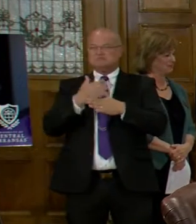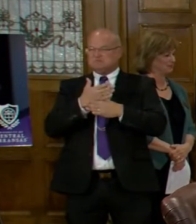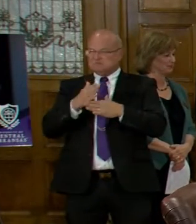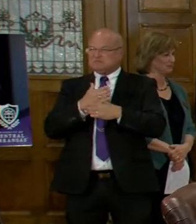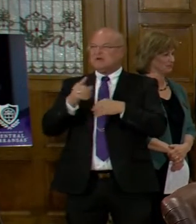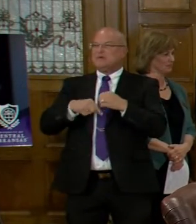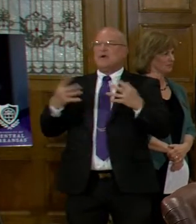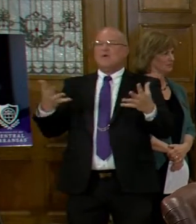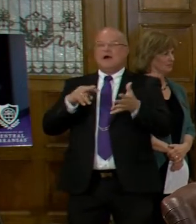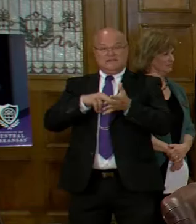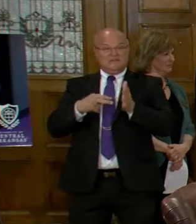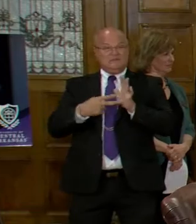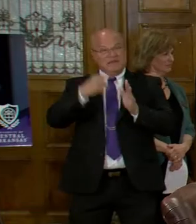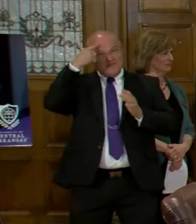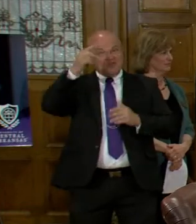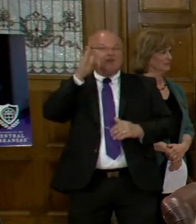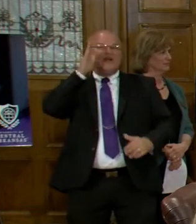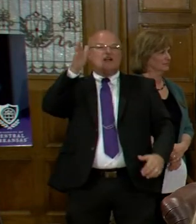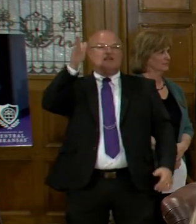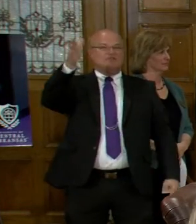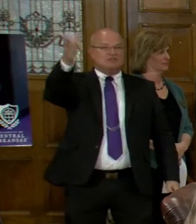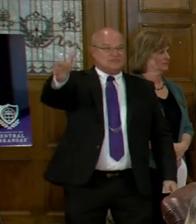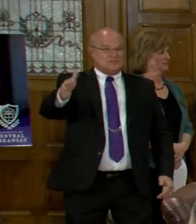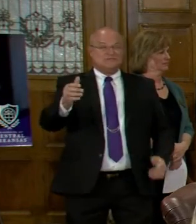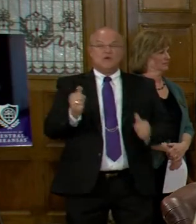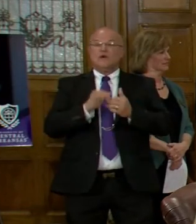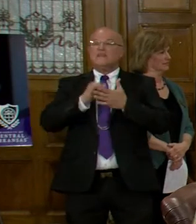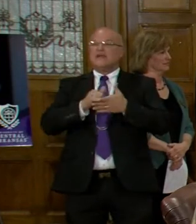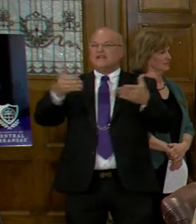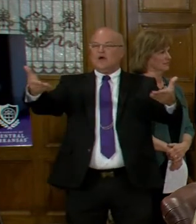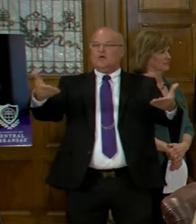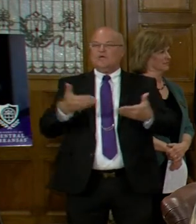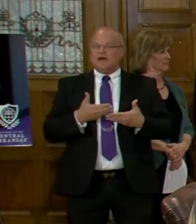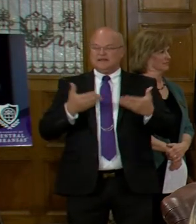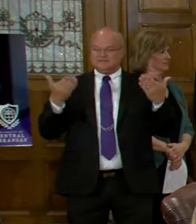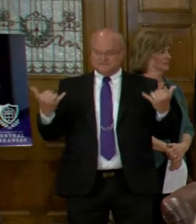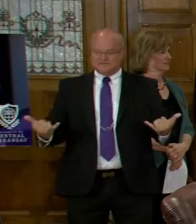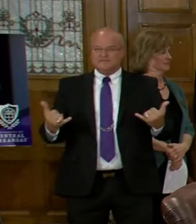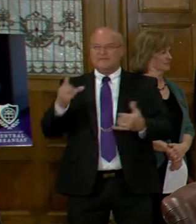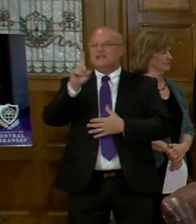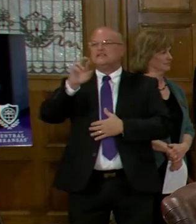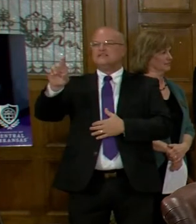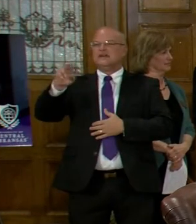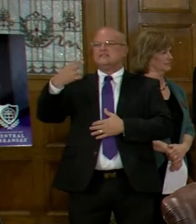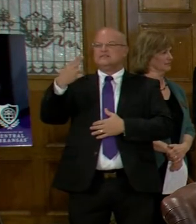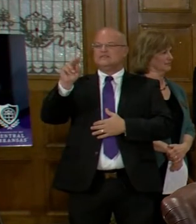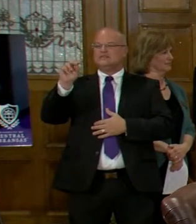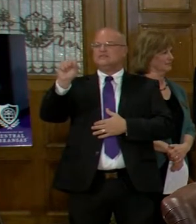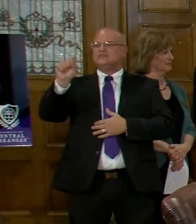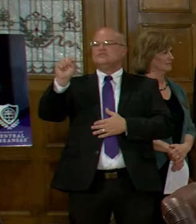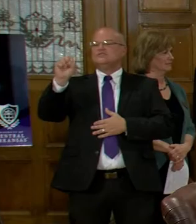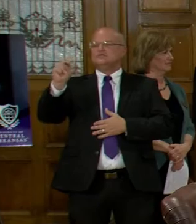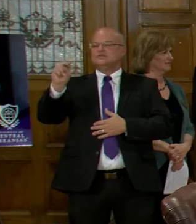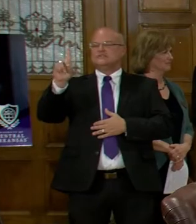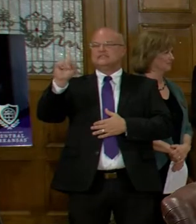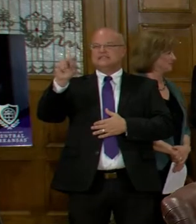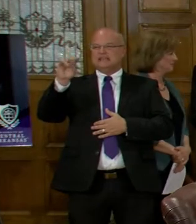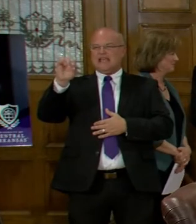about what this will mean for our future. And so with that, I want to welcome to the podium Dr. Houston Davis, president of